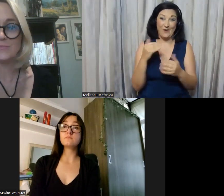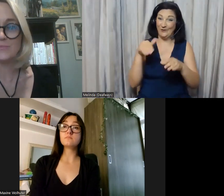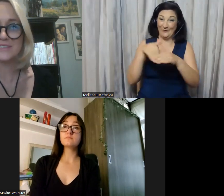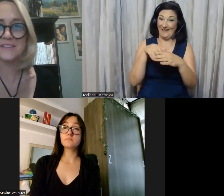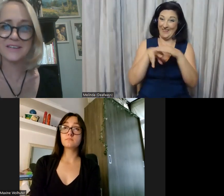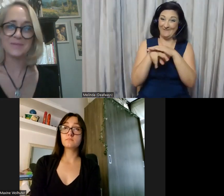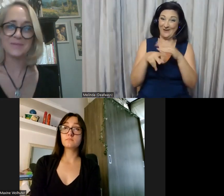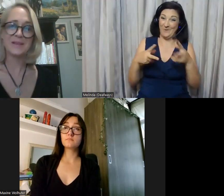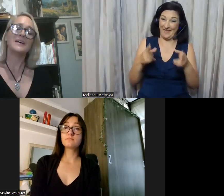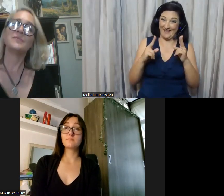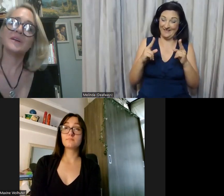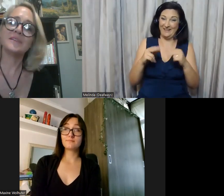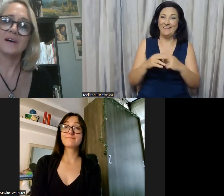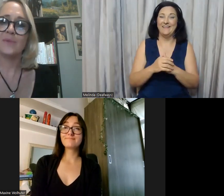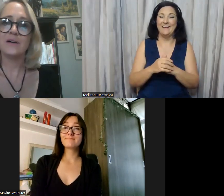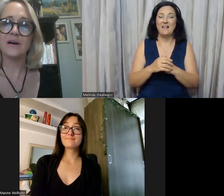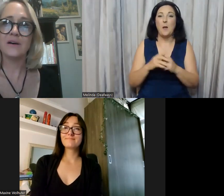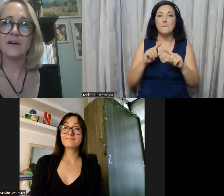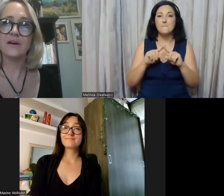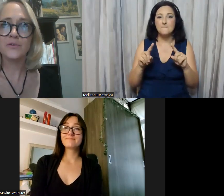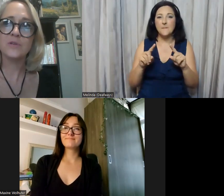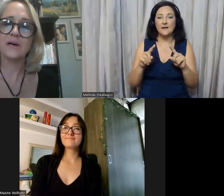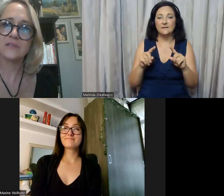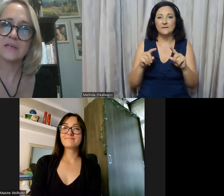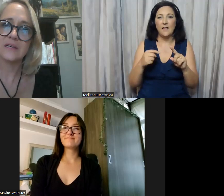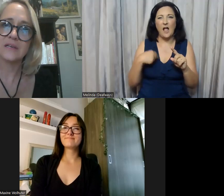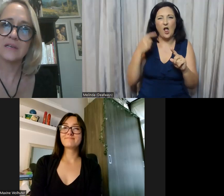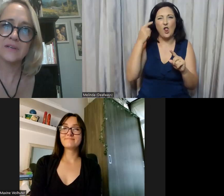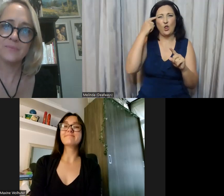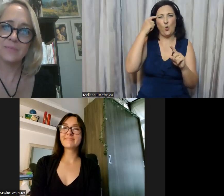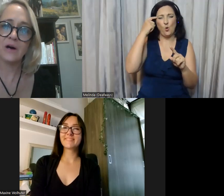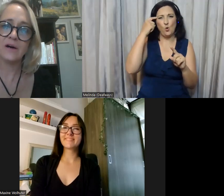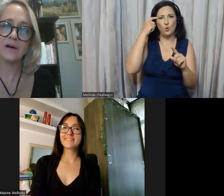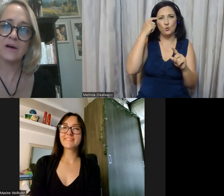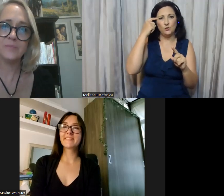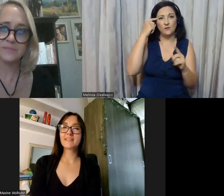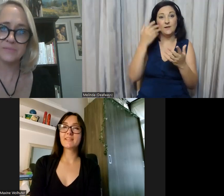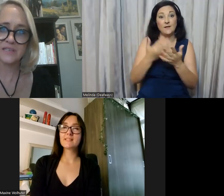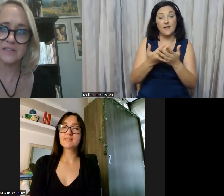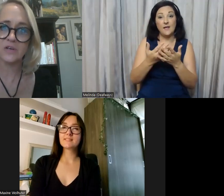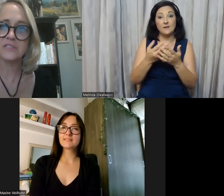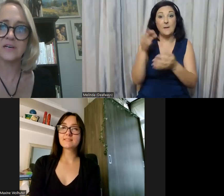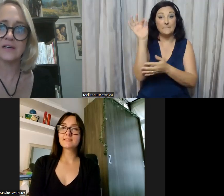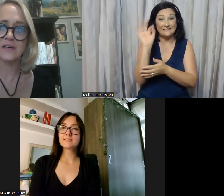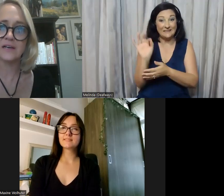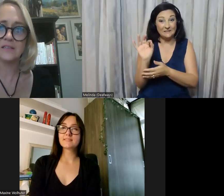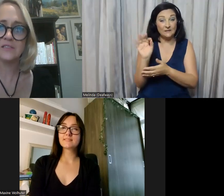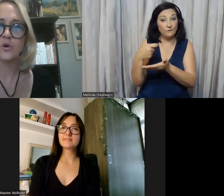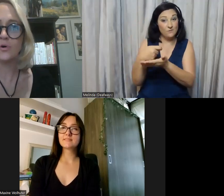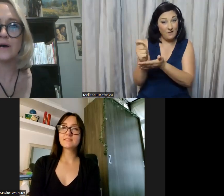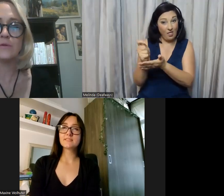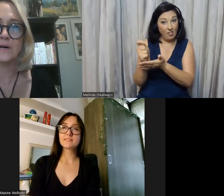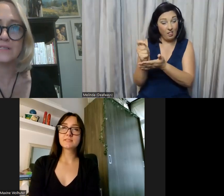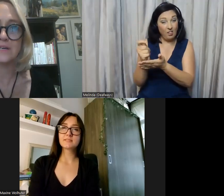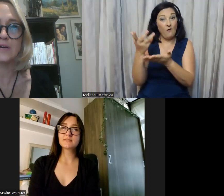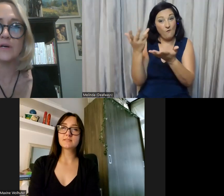video. But I thought about giving either a percentage of the sales, or